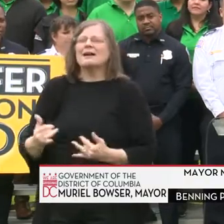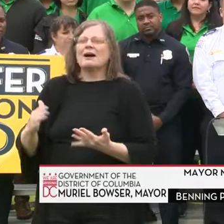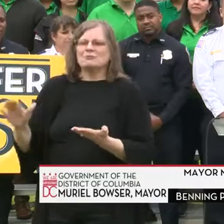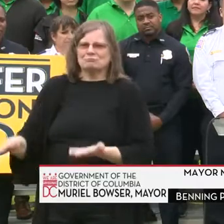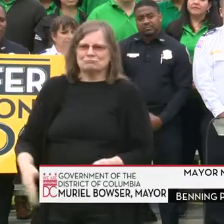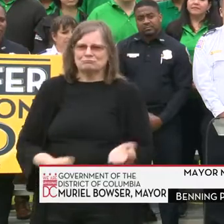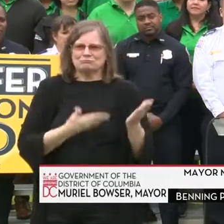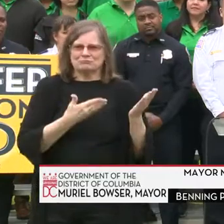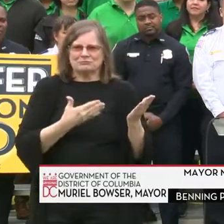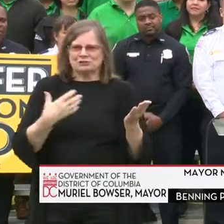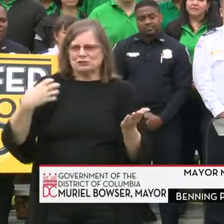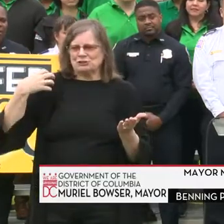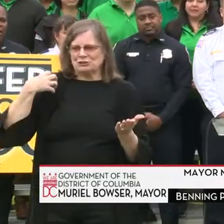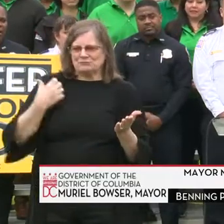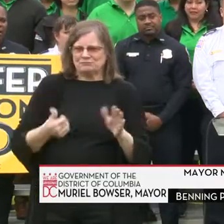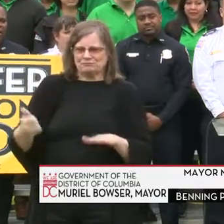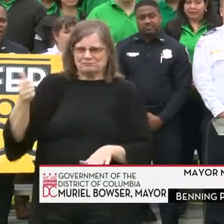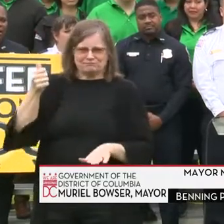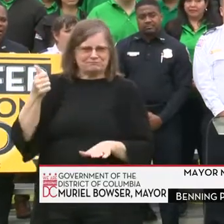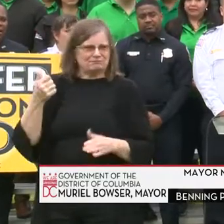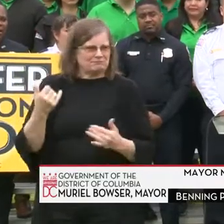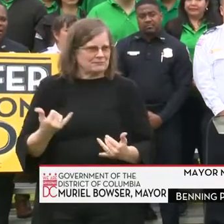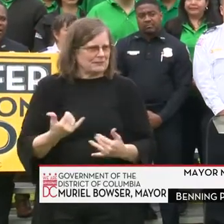6 areas.